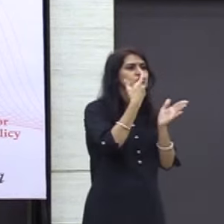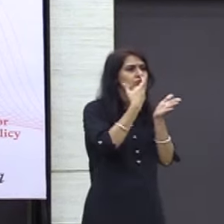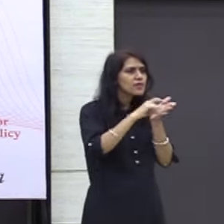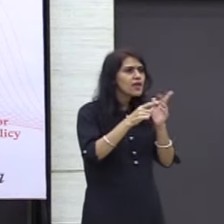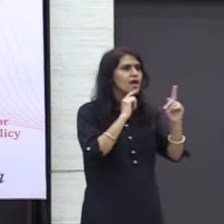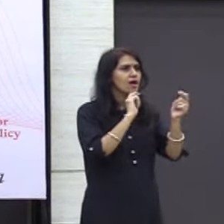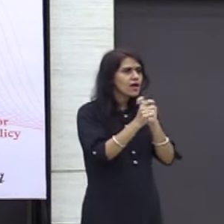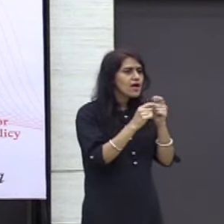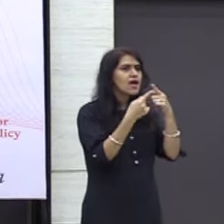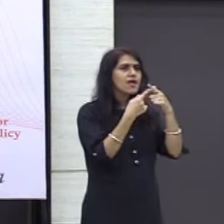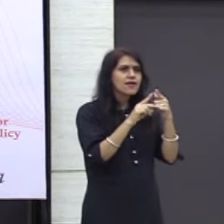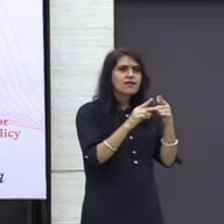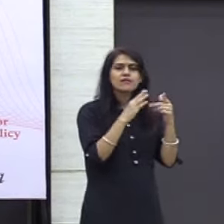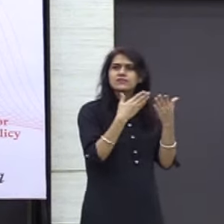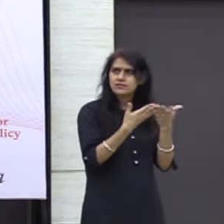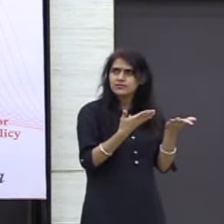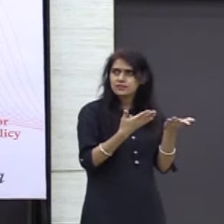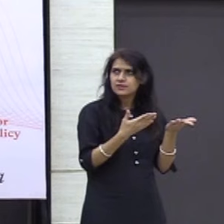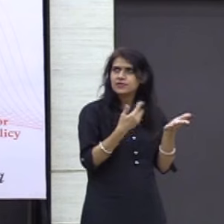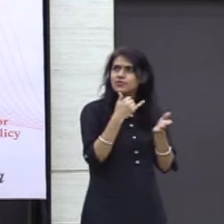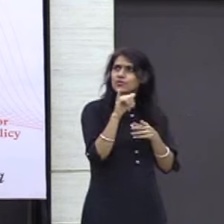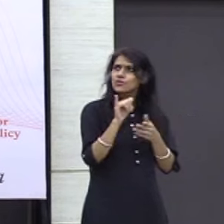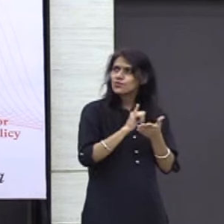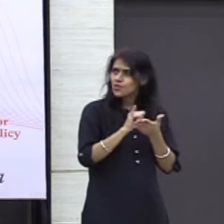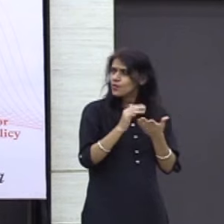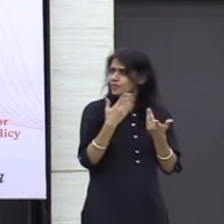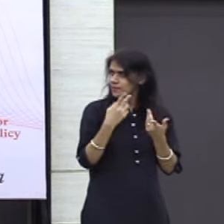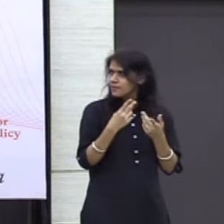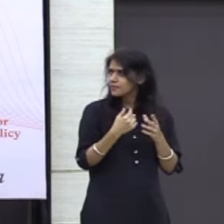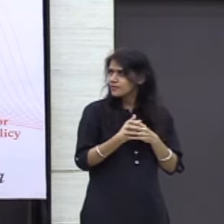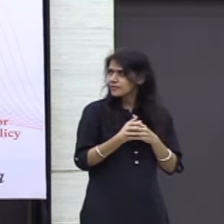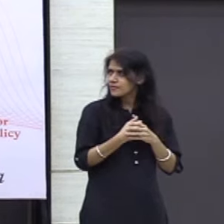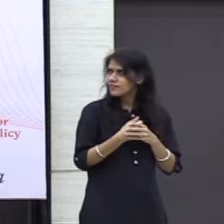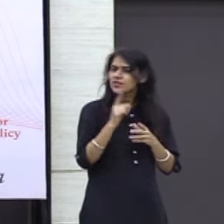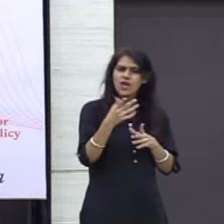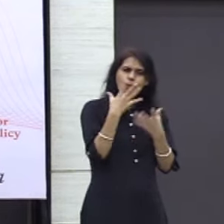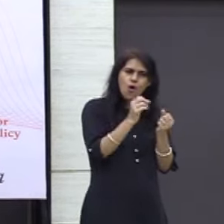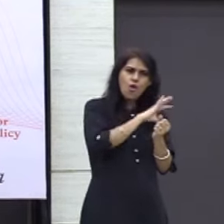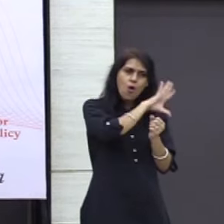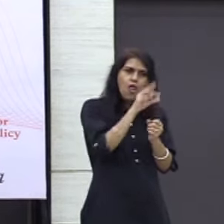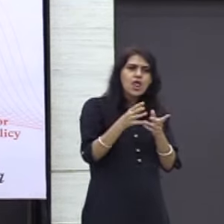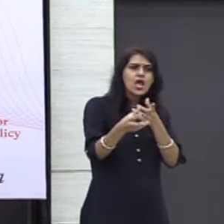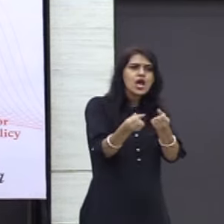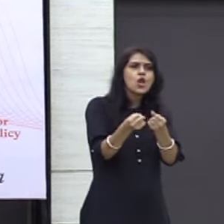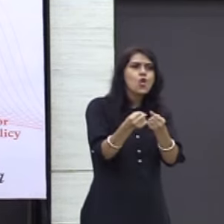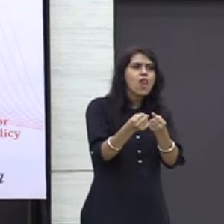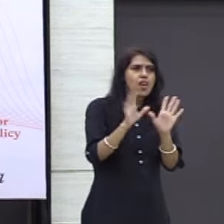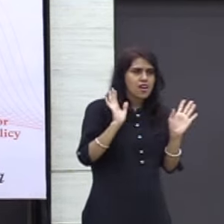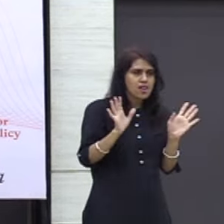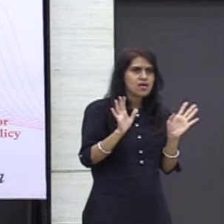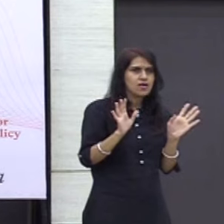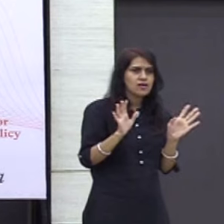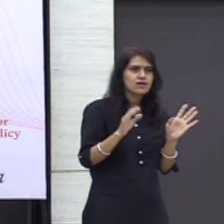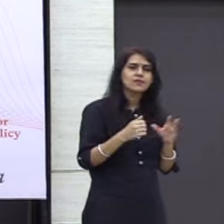platforms, control citizens of this country, control the student community, control